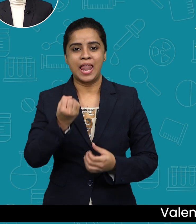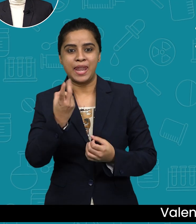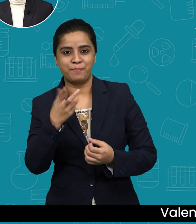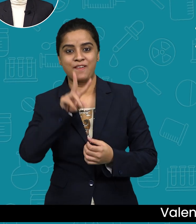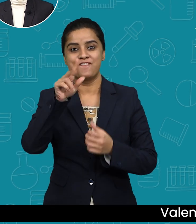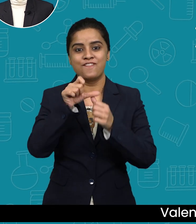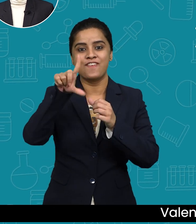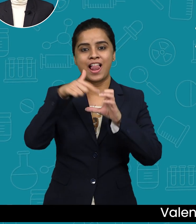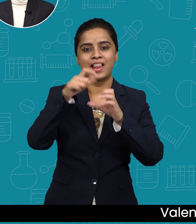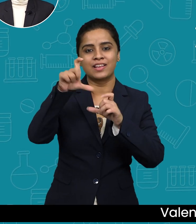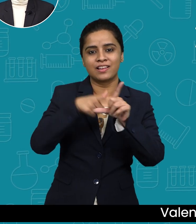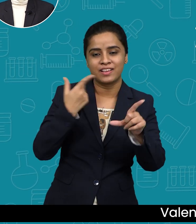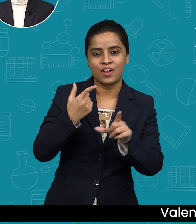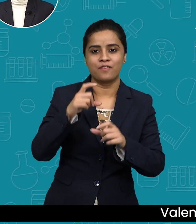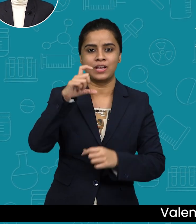Valency of carbon is 4.